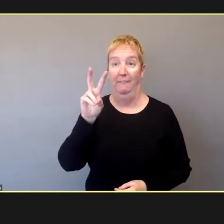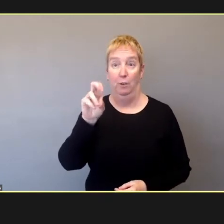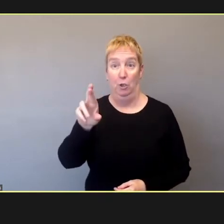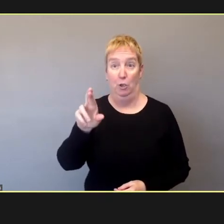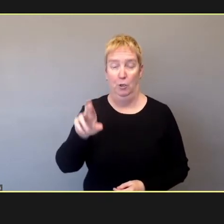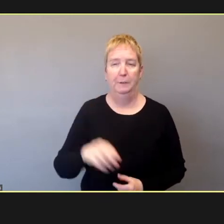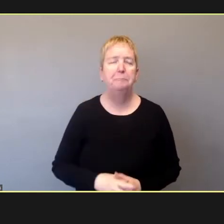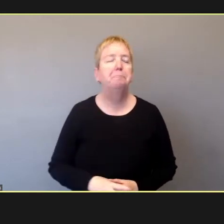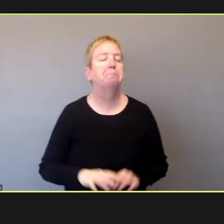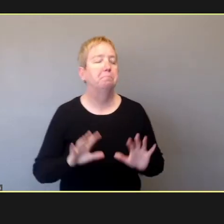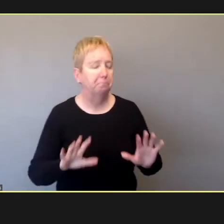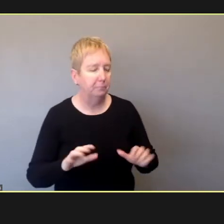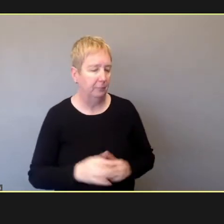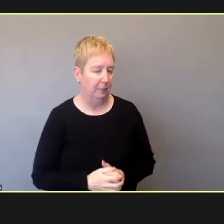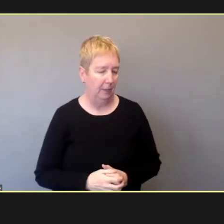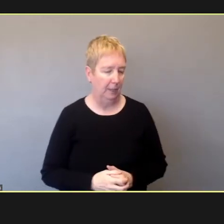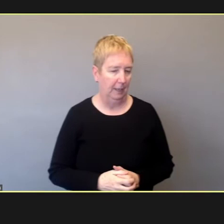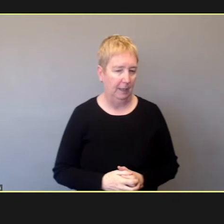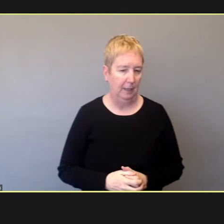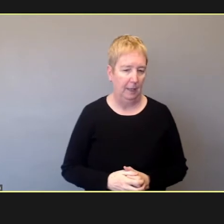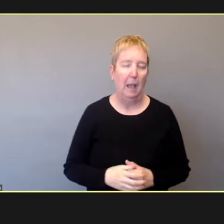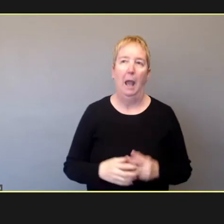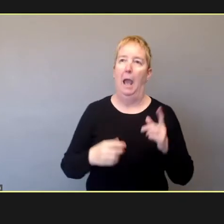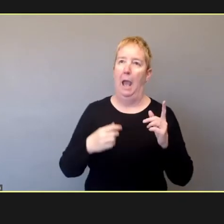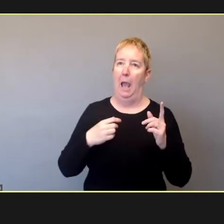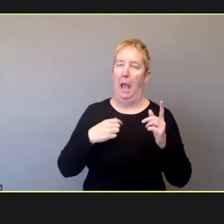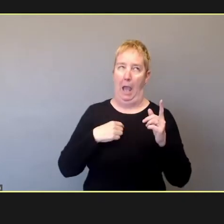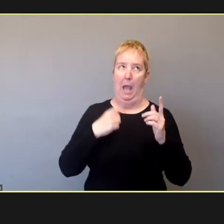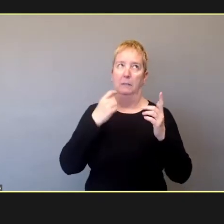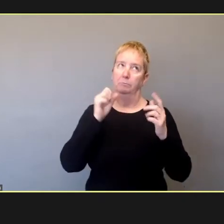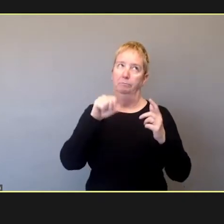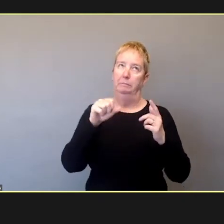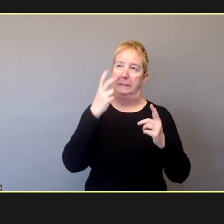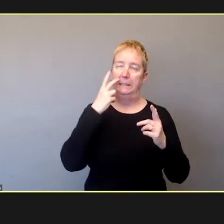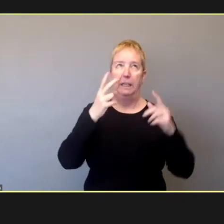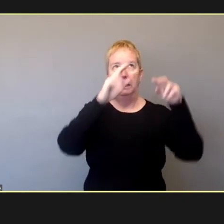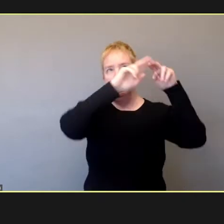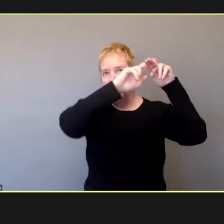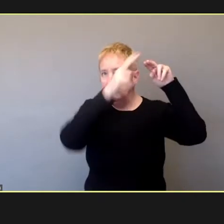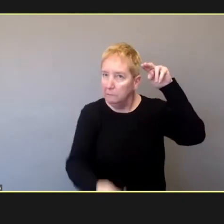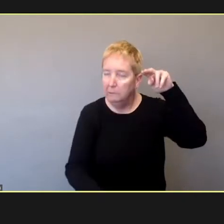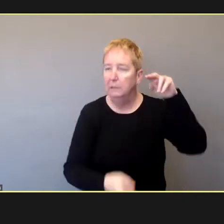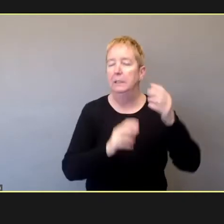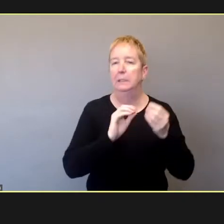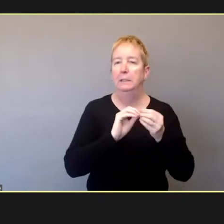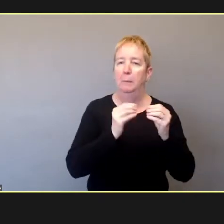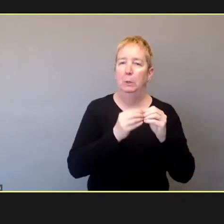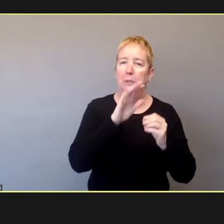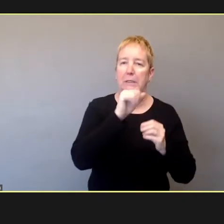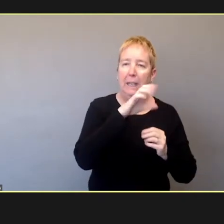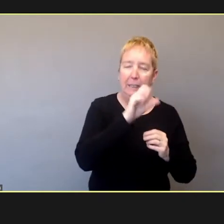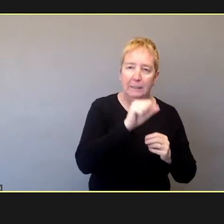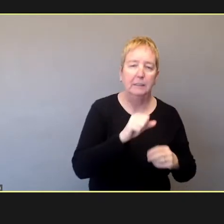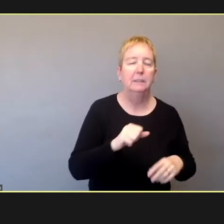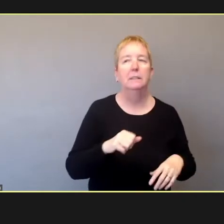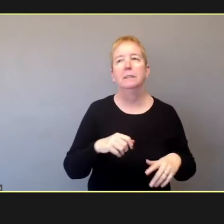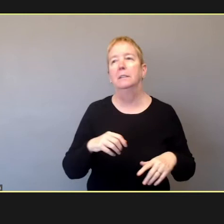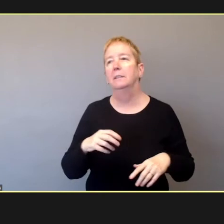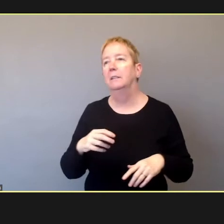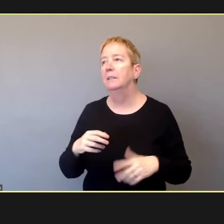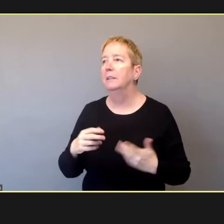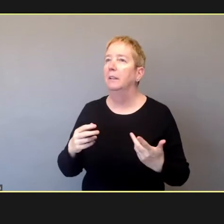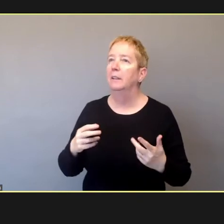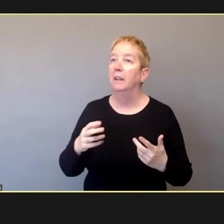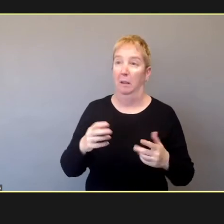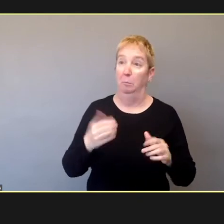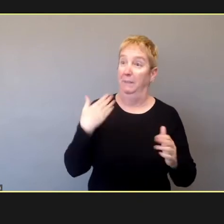Seeing how much cases have decreased in recent weeks, seeing the steep rise be met with that equally steep